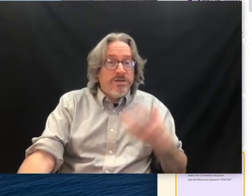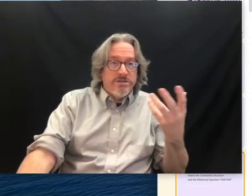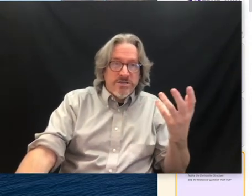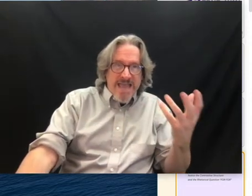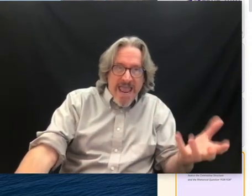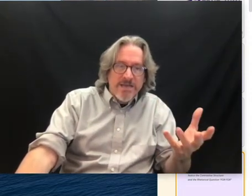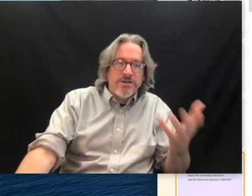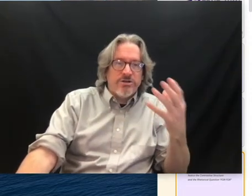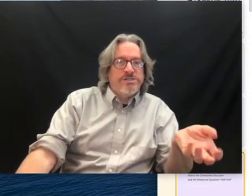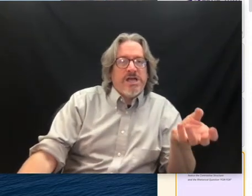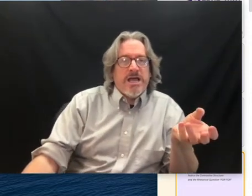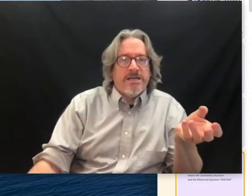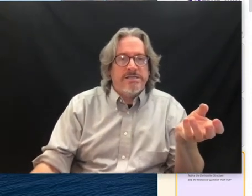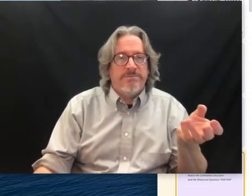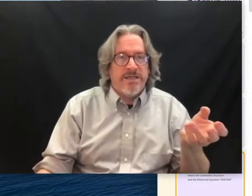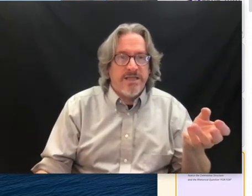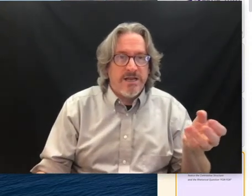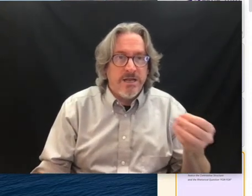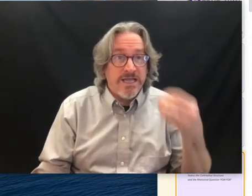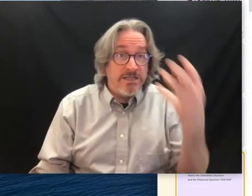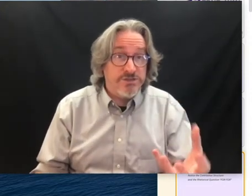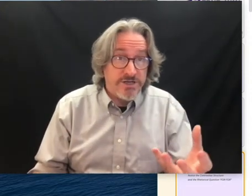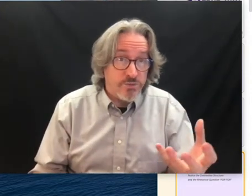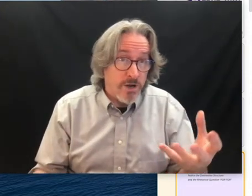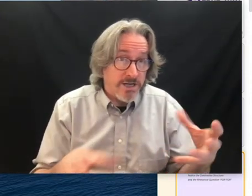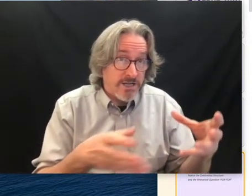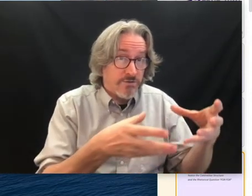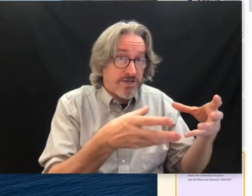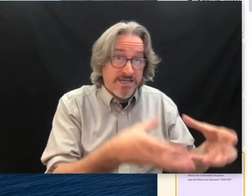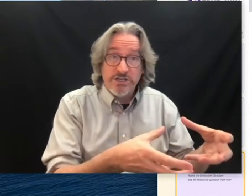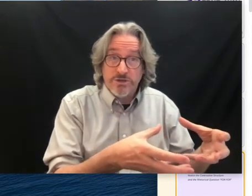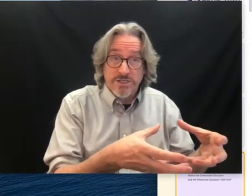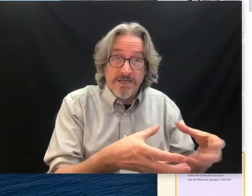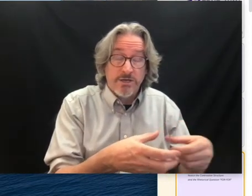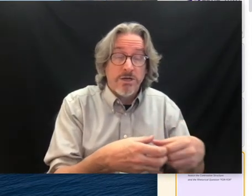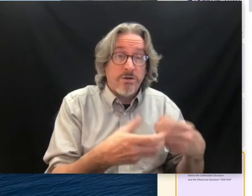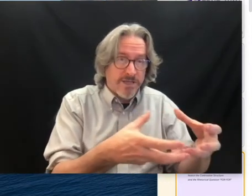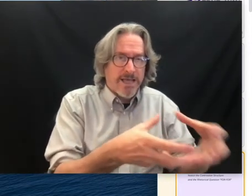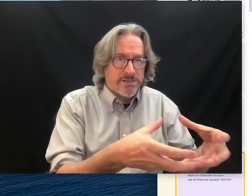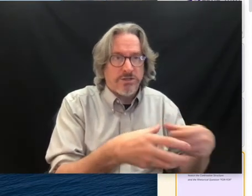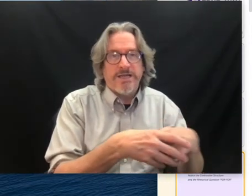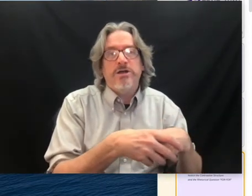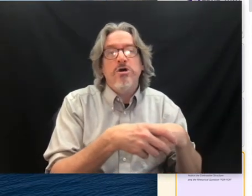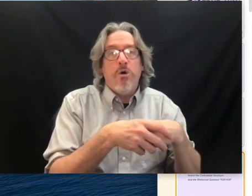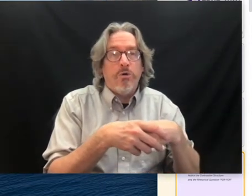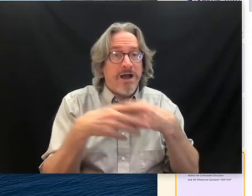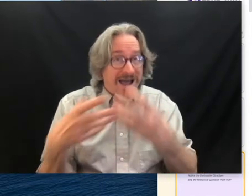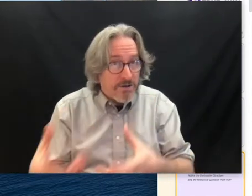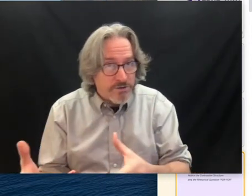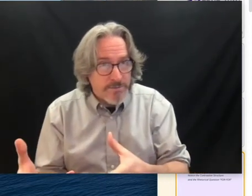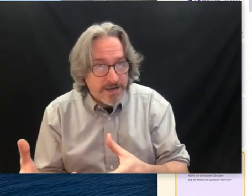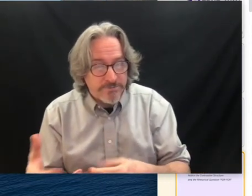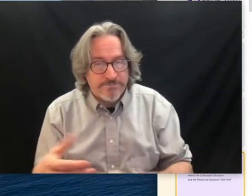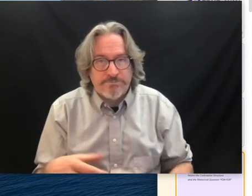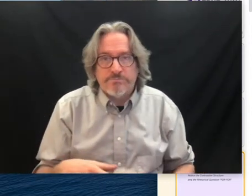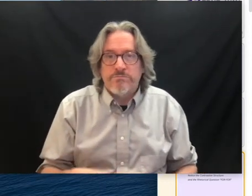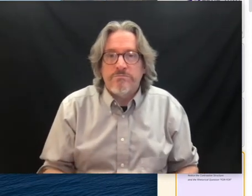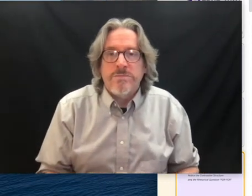We would tend to sign something that illustrates what either the dish looks like, what the eggs look like, or how they're